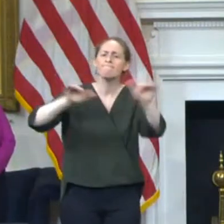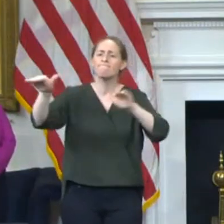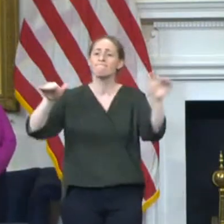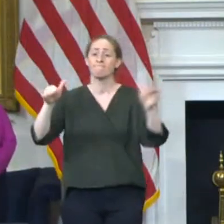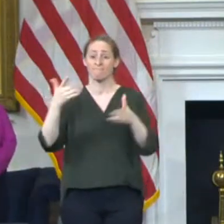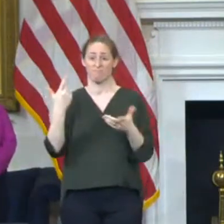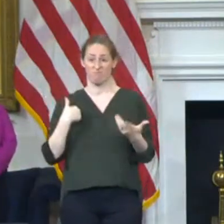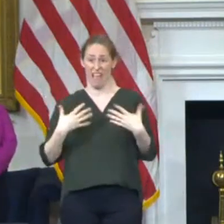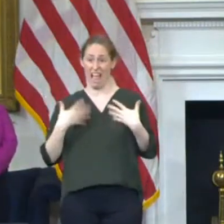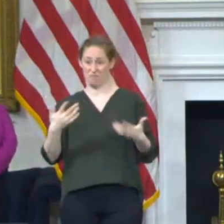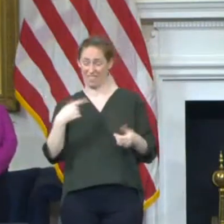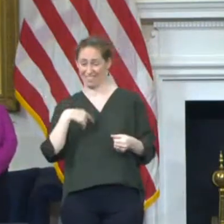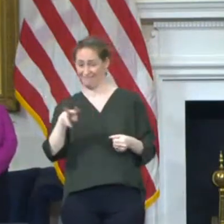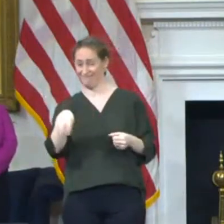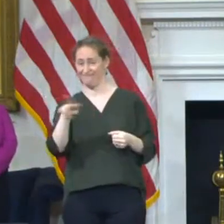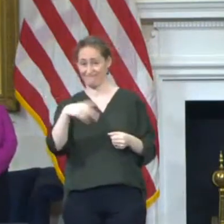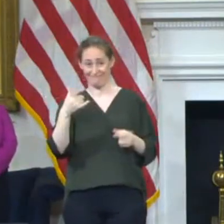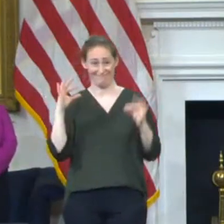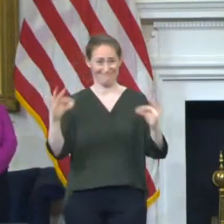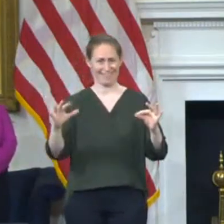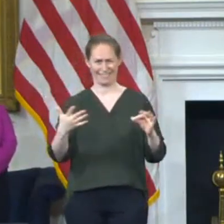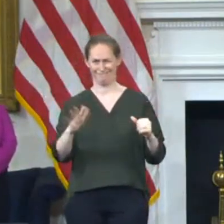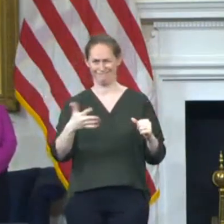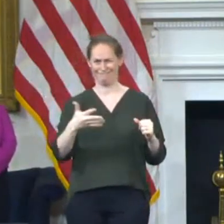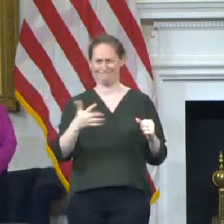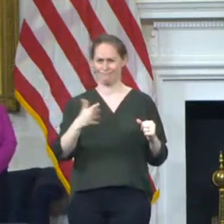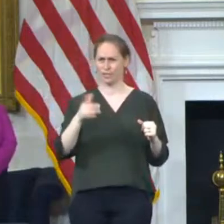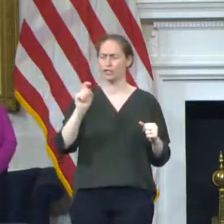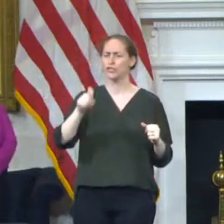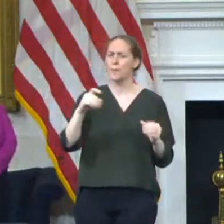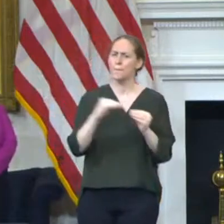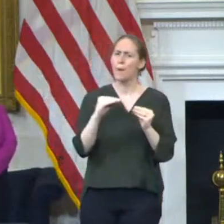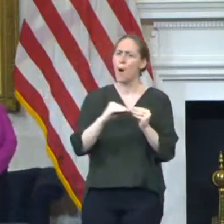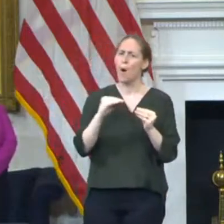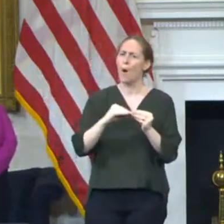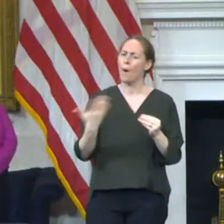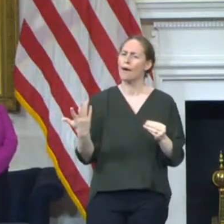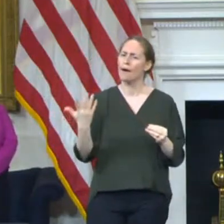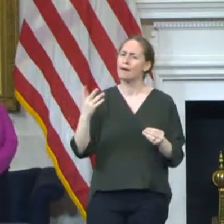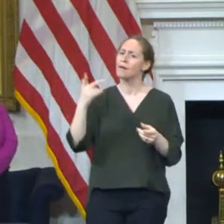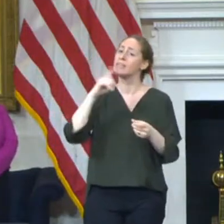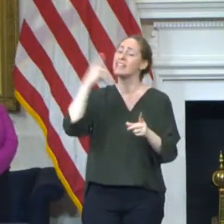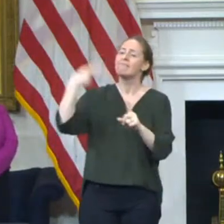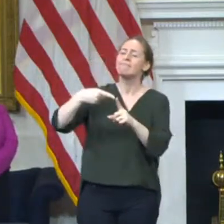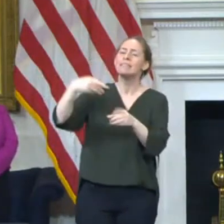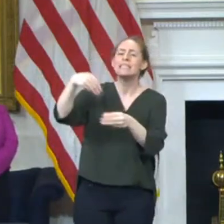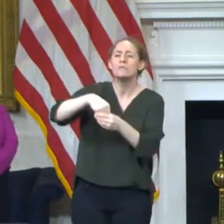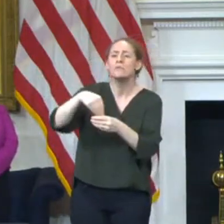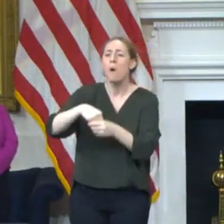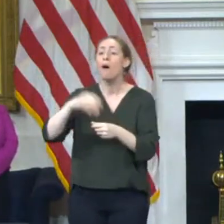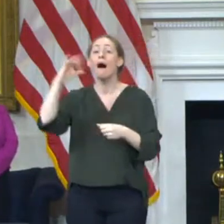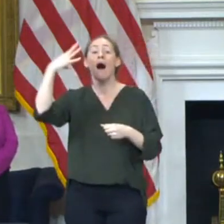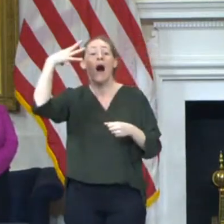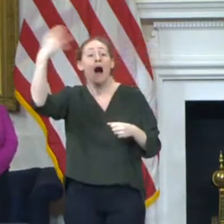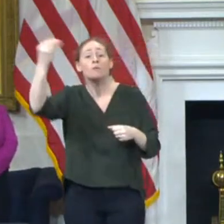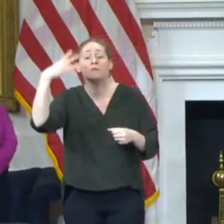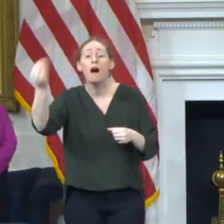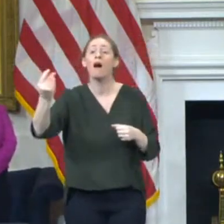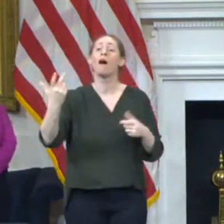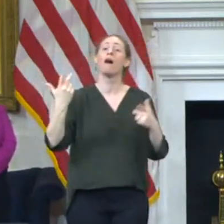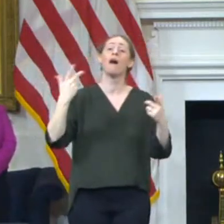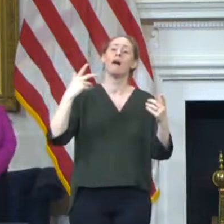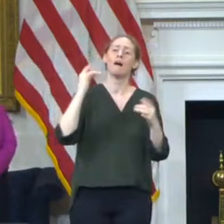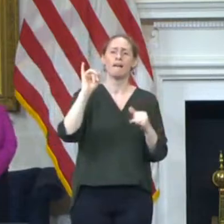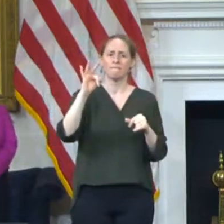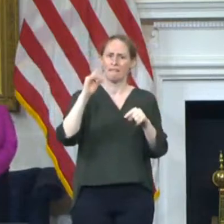doing a very good job of doing that. But it's for all indoor public places in every business, every public space, and outdoors